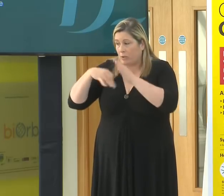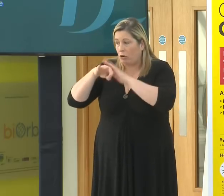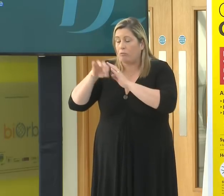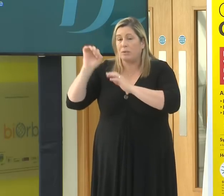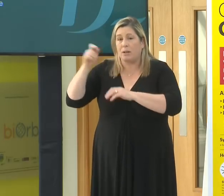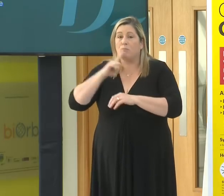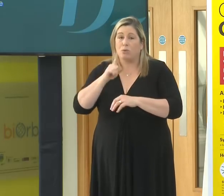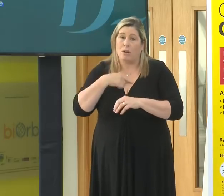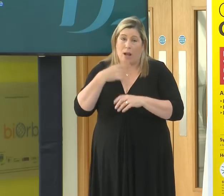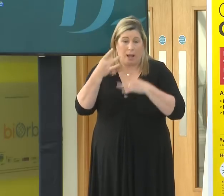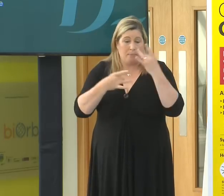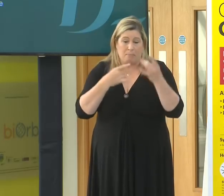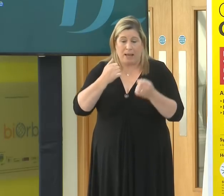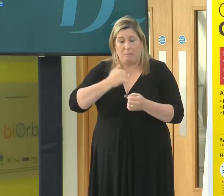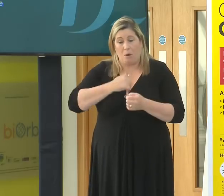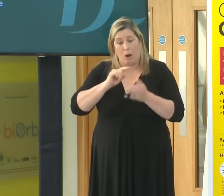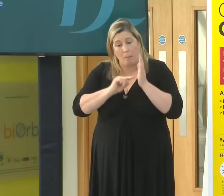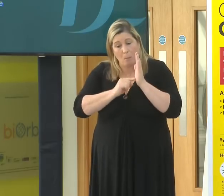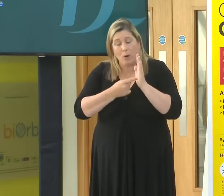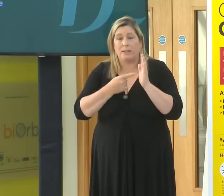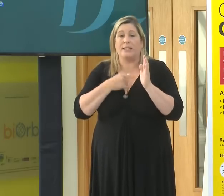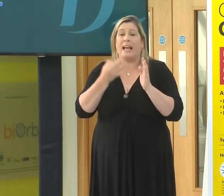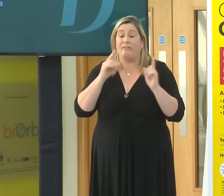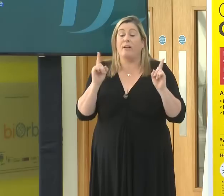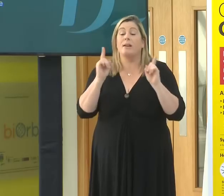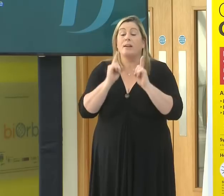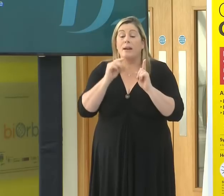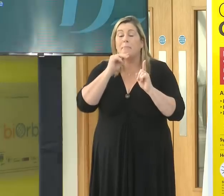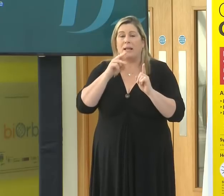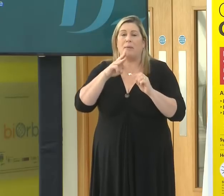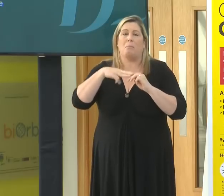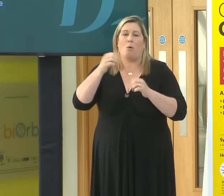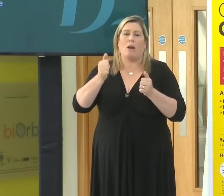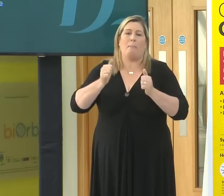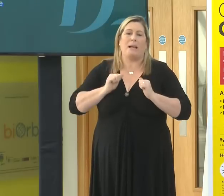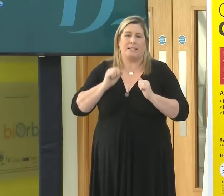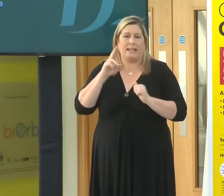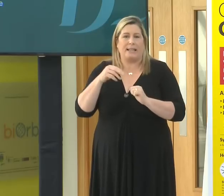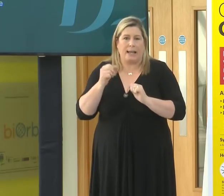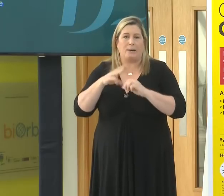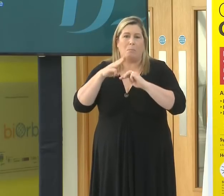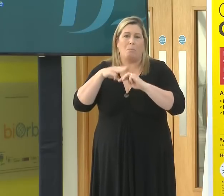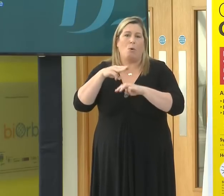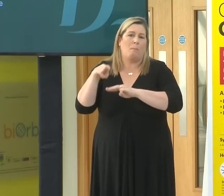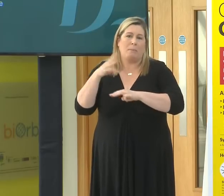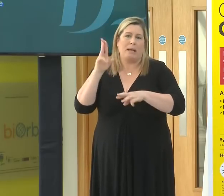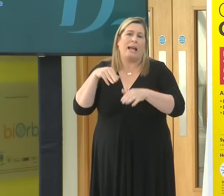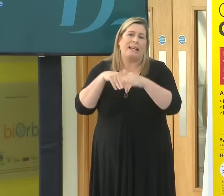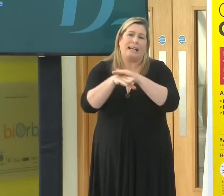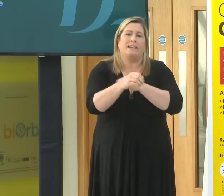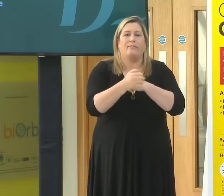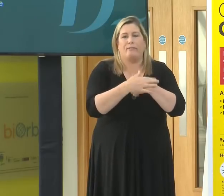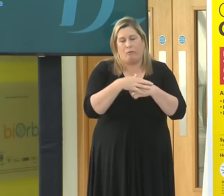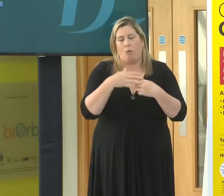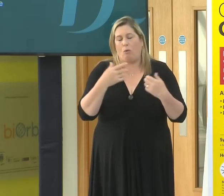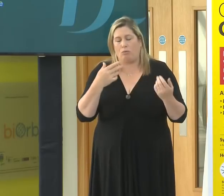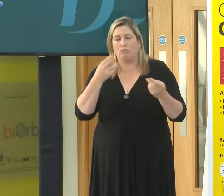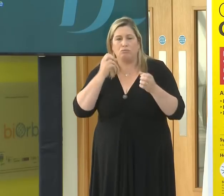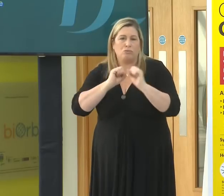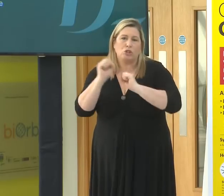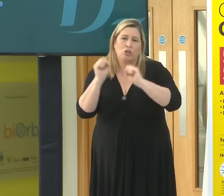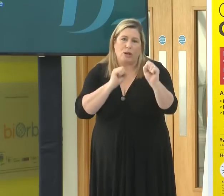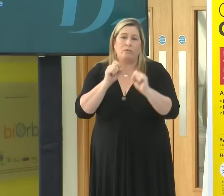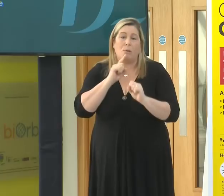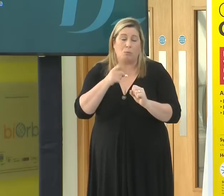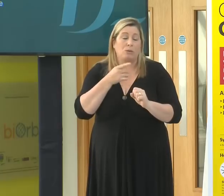point, 1 metre gives us more capacity in terms of bringing people in. But ultimately it's a public health guided decision, and we'll work